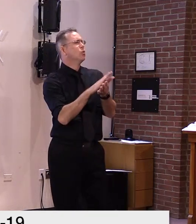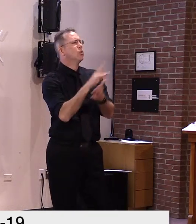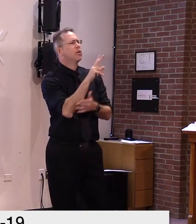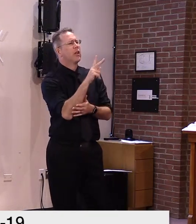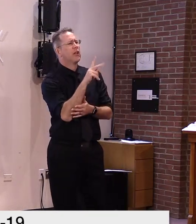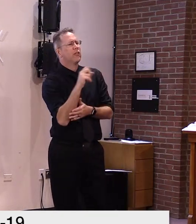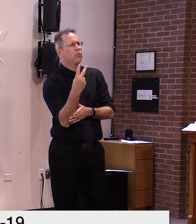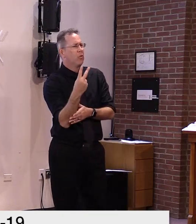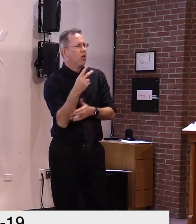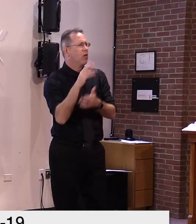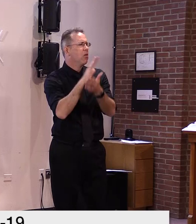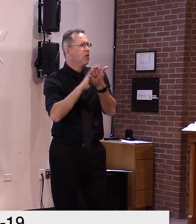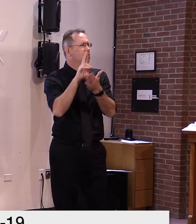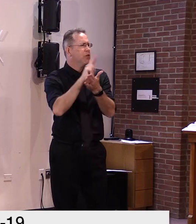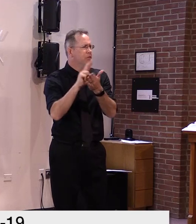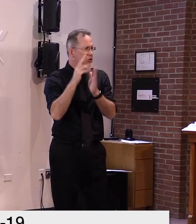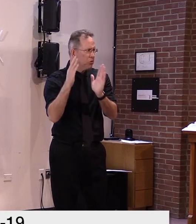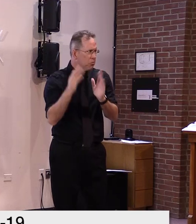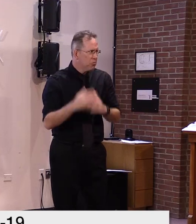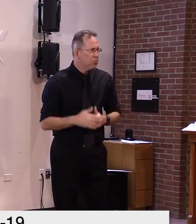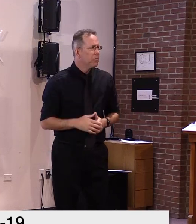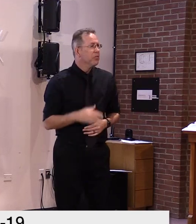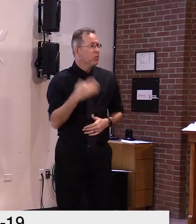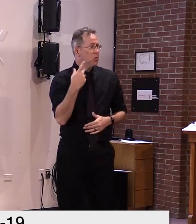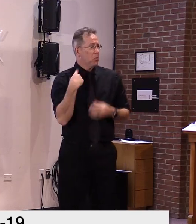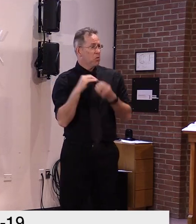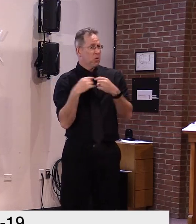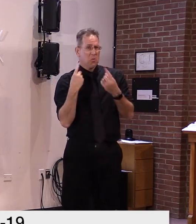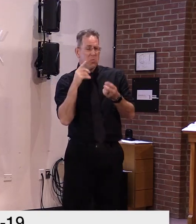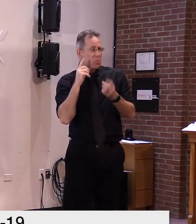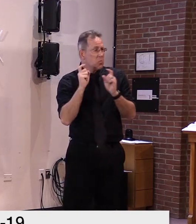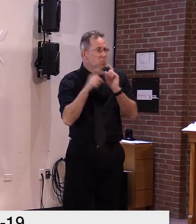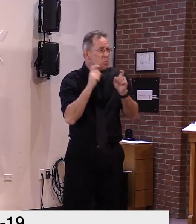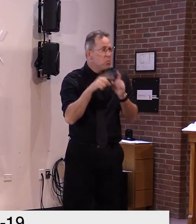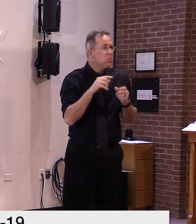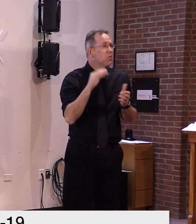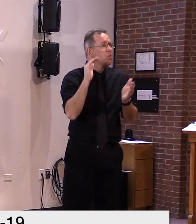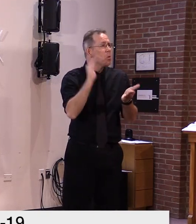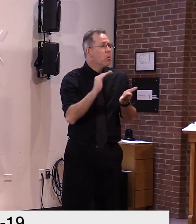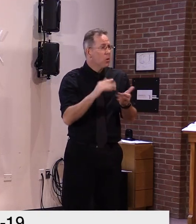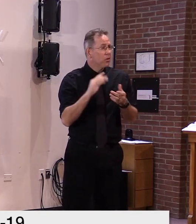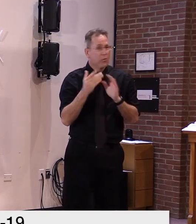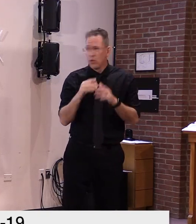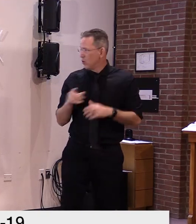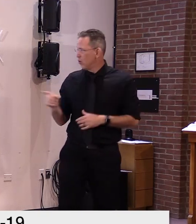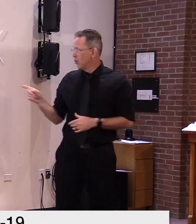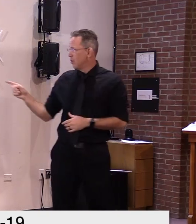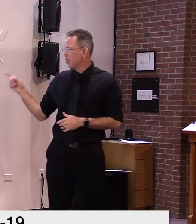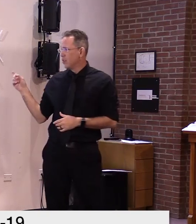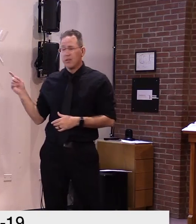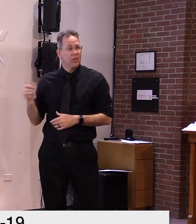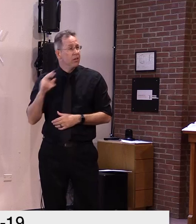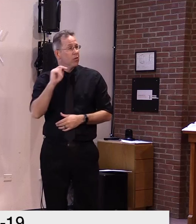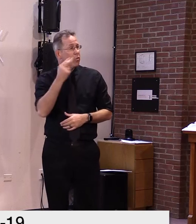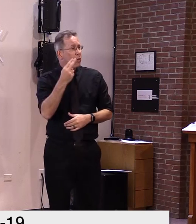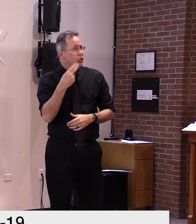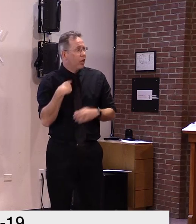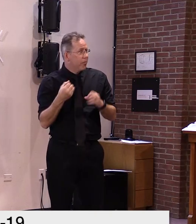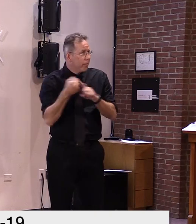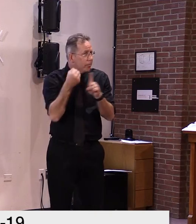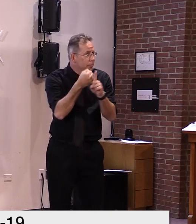Hampshire, cases in schools are up over 100, impacting 68 schools. In Maine, similarly seeing a number